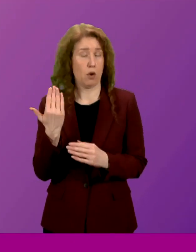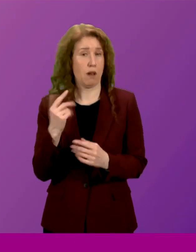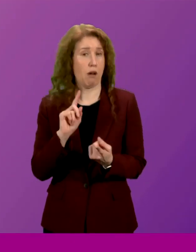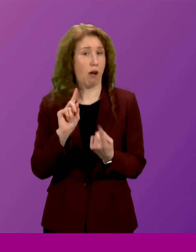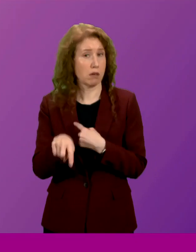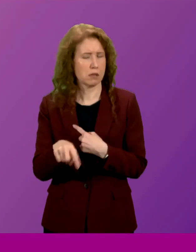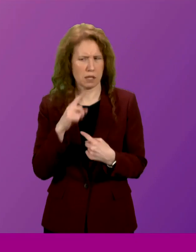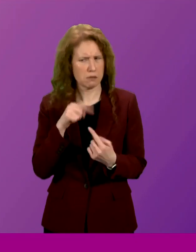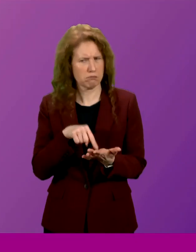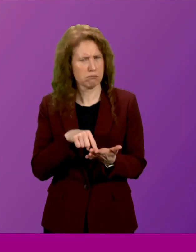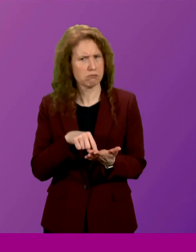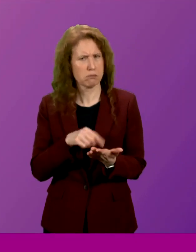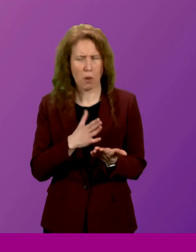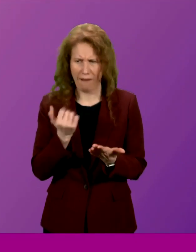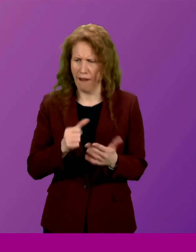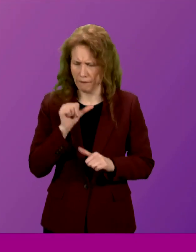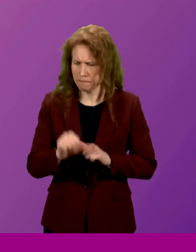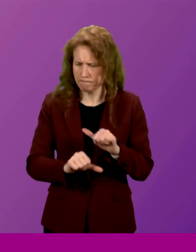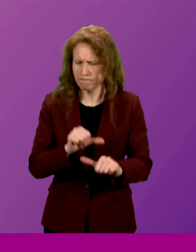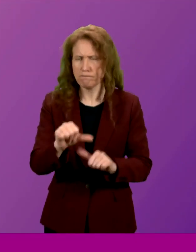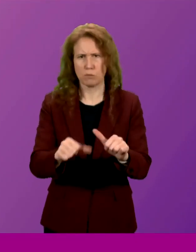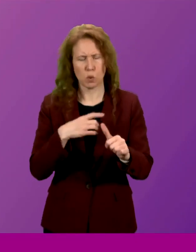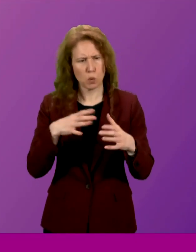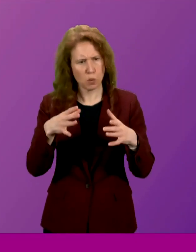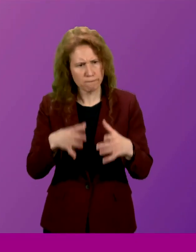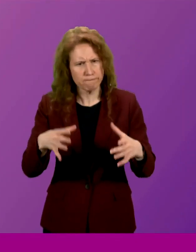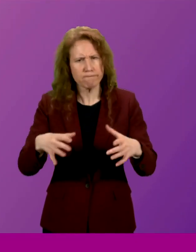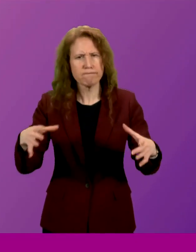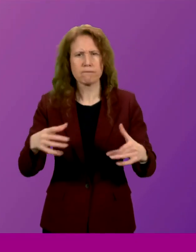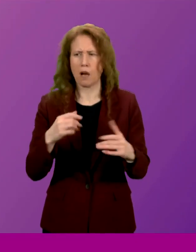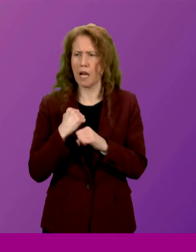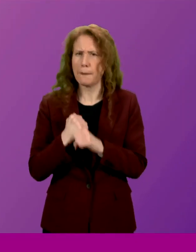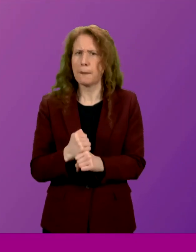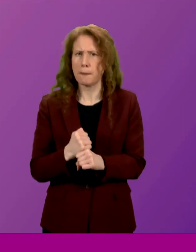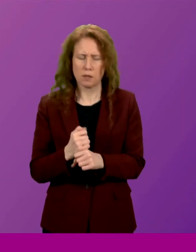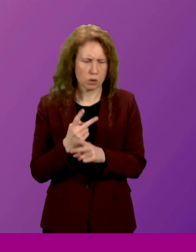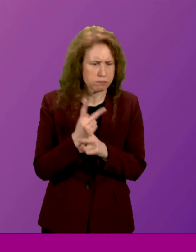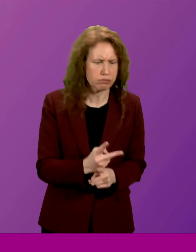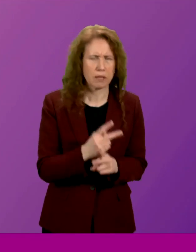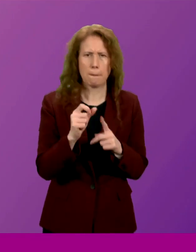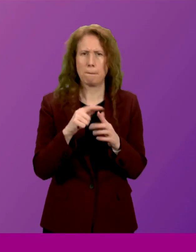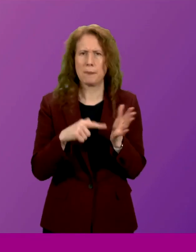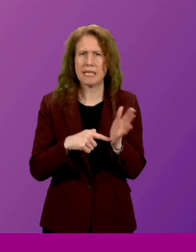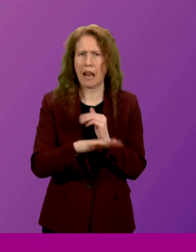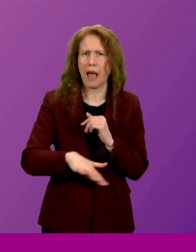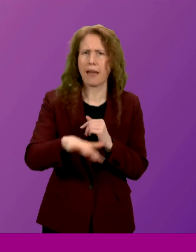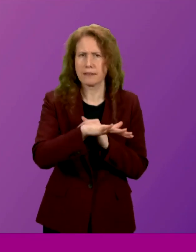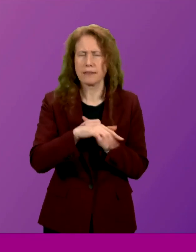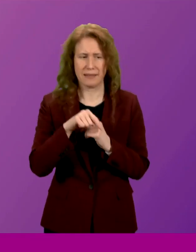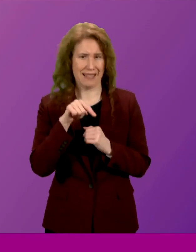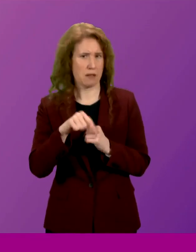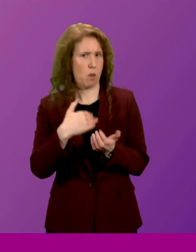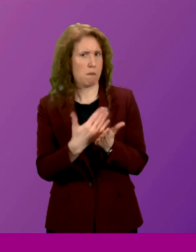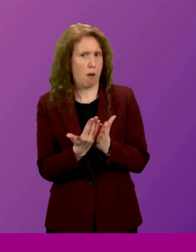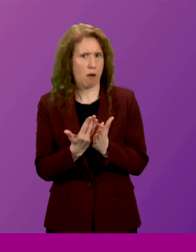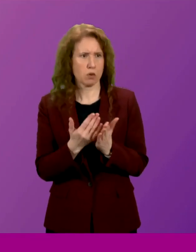answer, we are taking a number of steps to extend the commitments on peatland restoration. This is one part of the